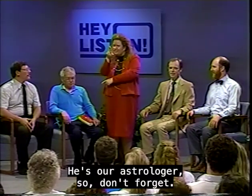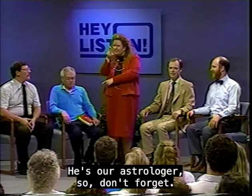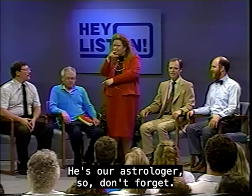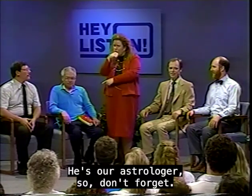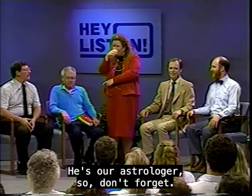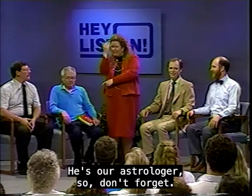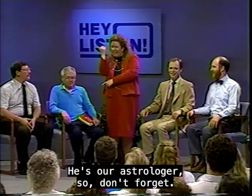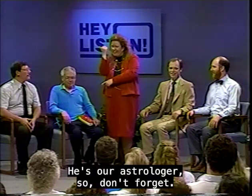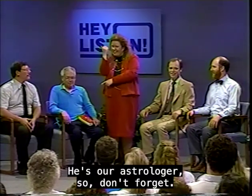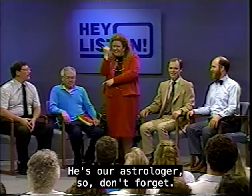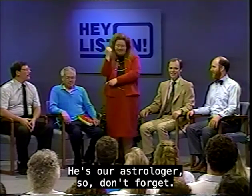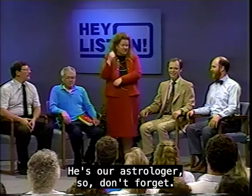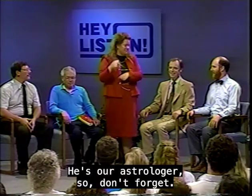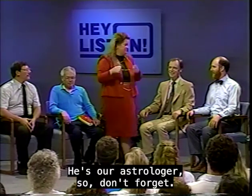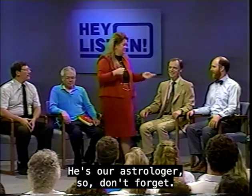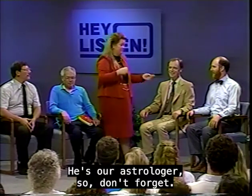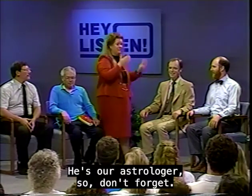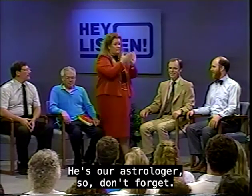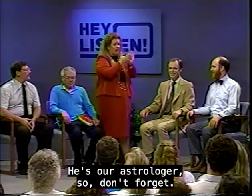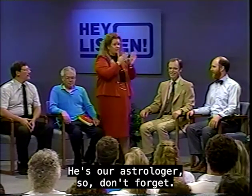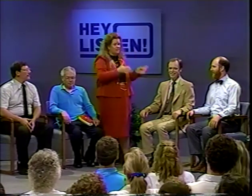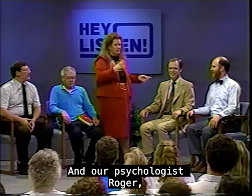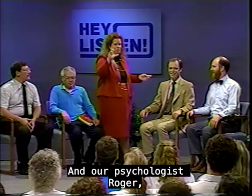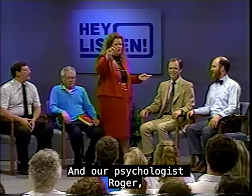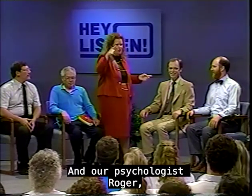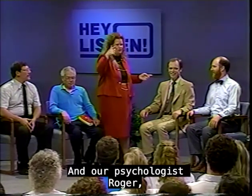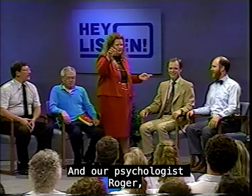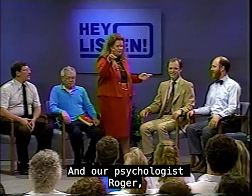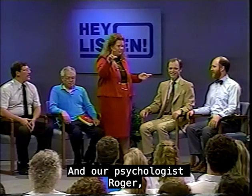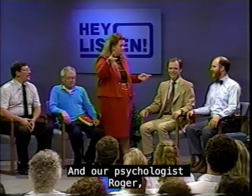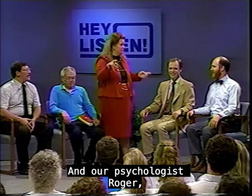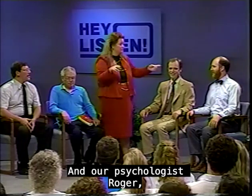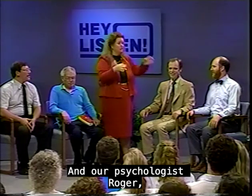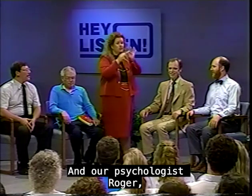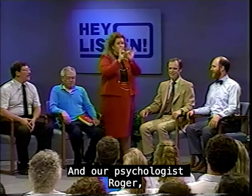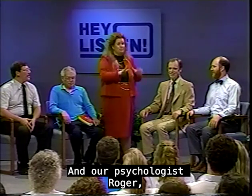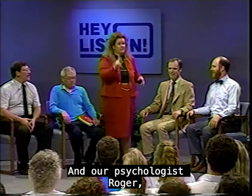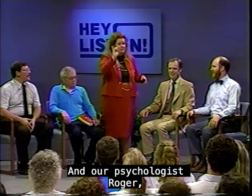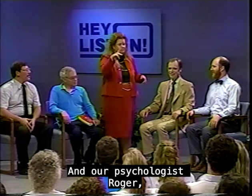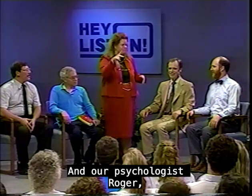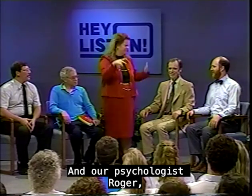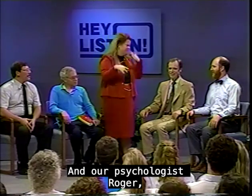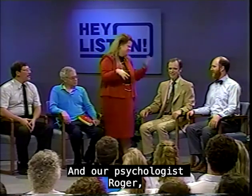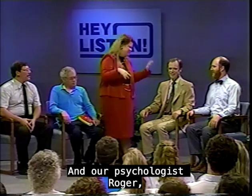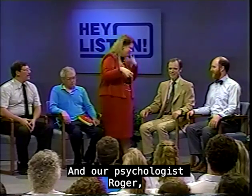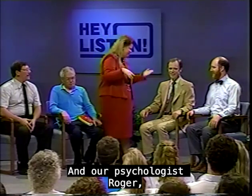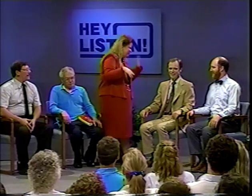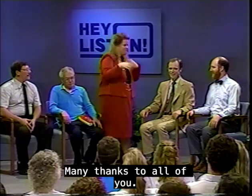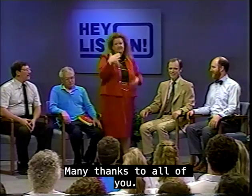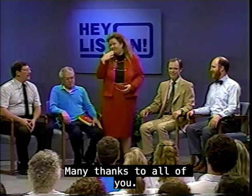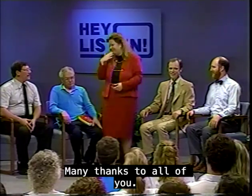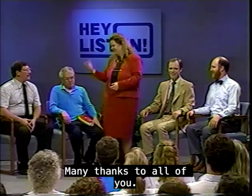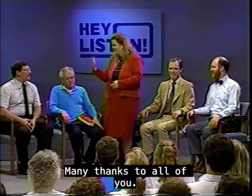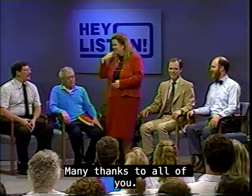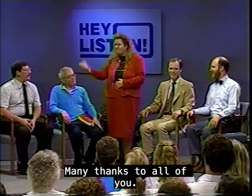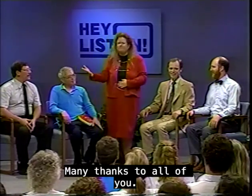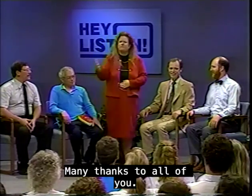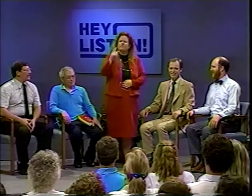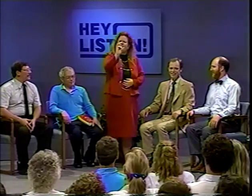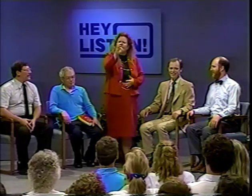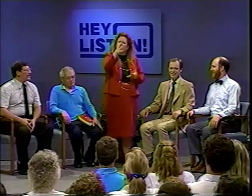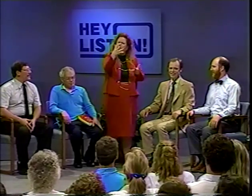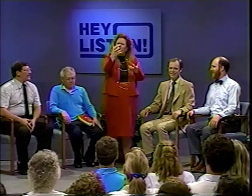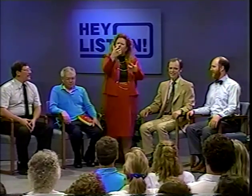He's our astrologer, so don't forget. And our psychologist, Roger. And again, our interpreter, Kip. Many thanks to all of